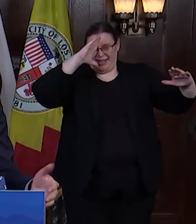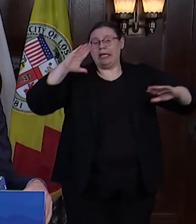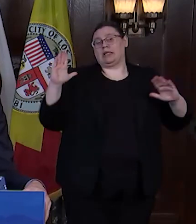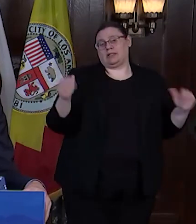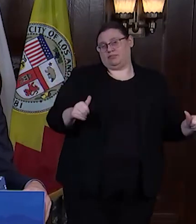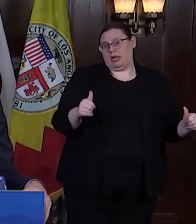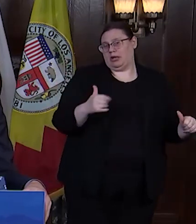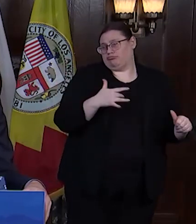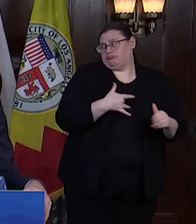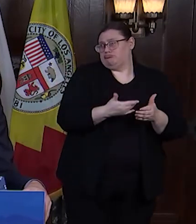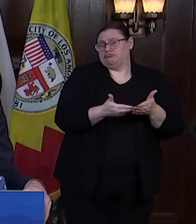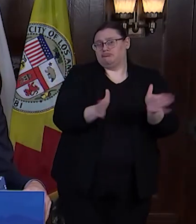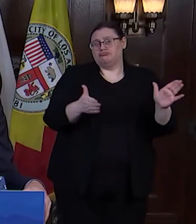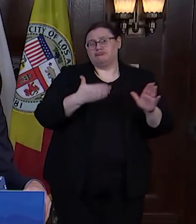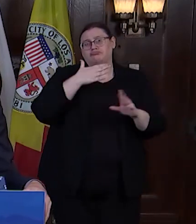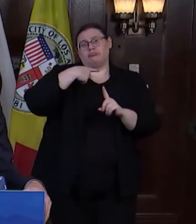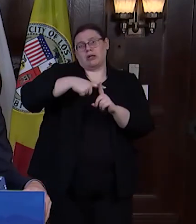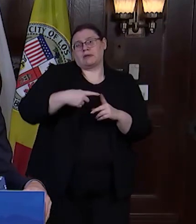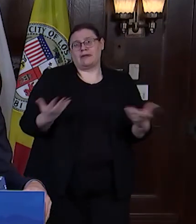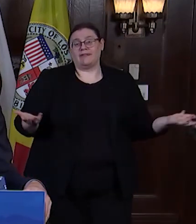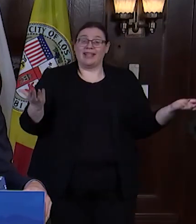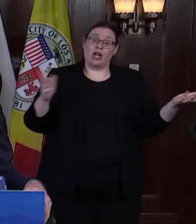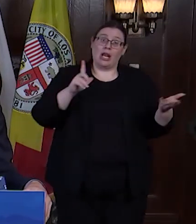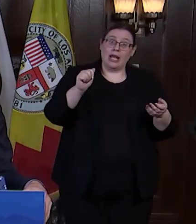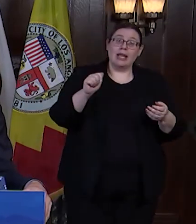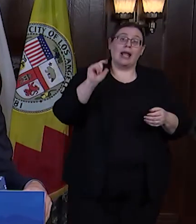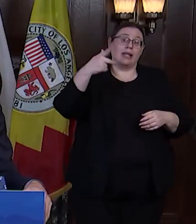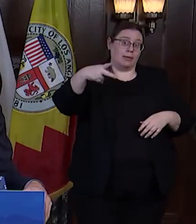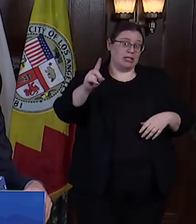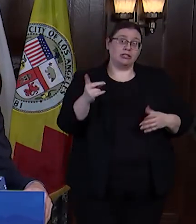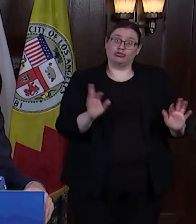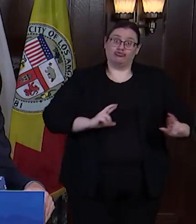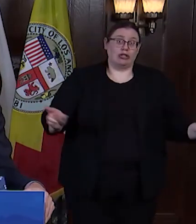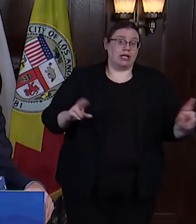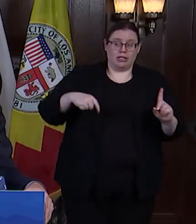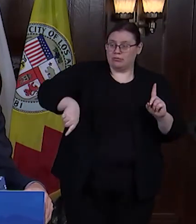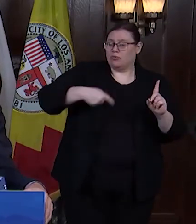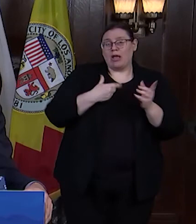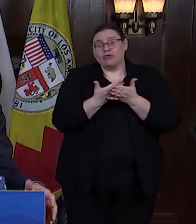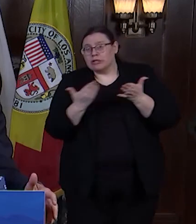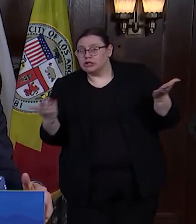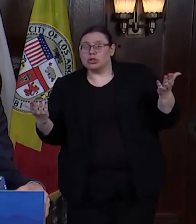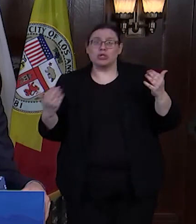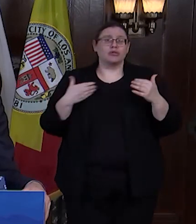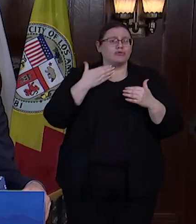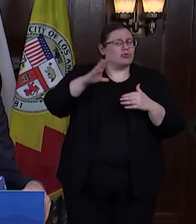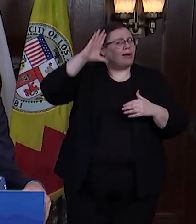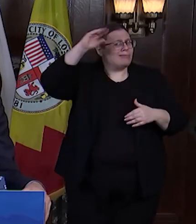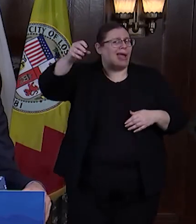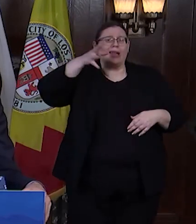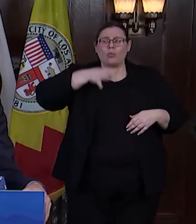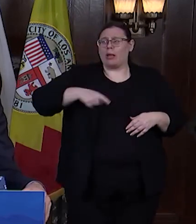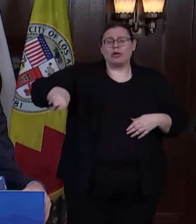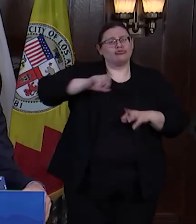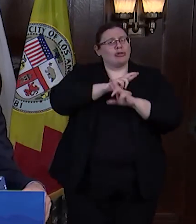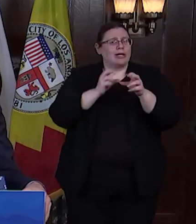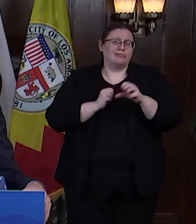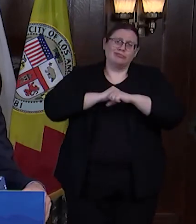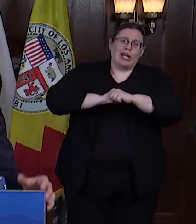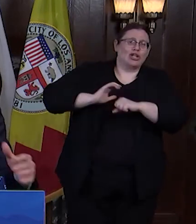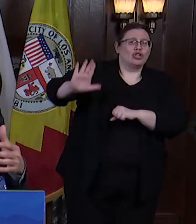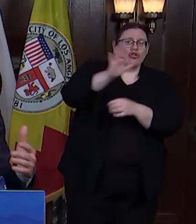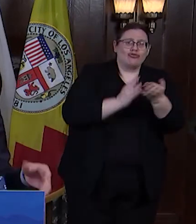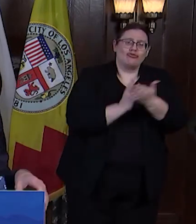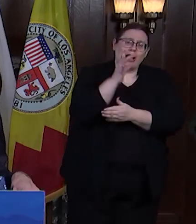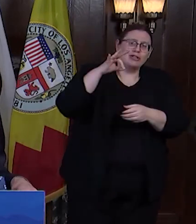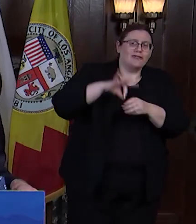best. So we have here in Los Angeles, LAPD is ready. We have resources. We have good men and women who are ready to protect your right to vote,